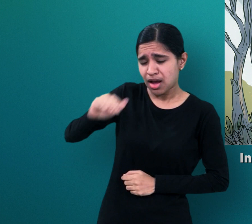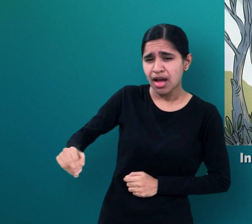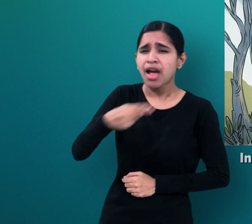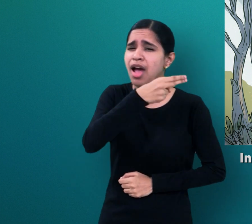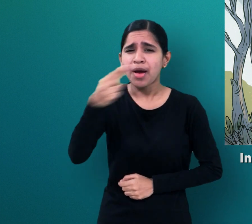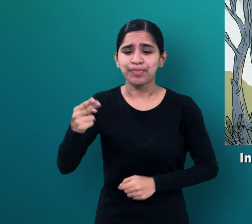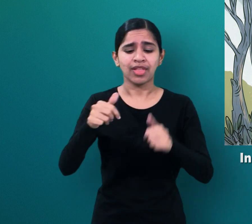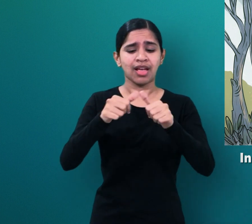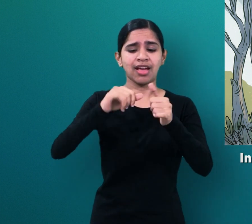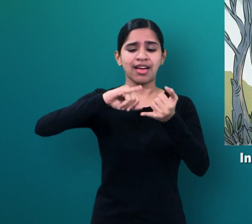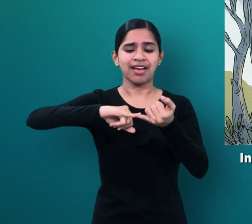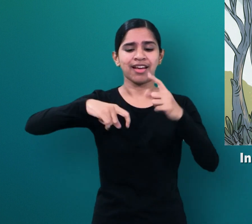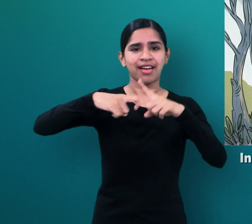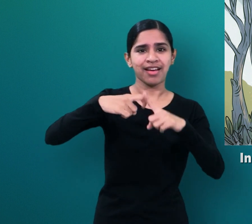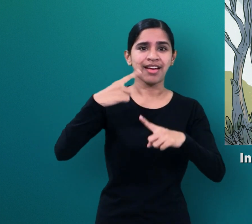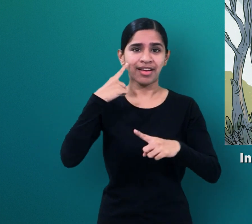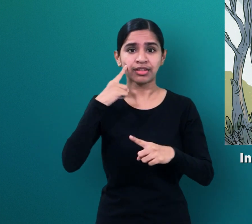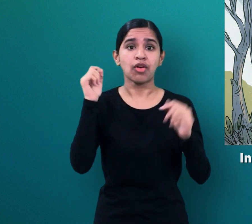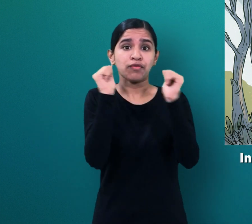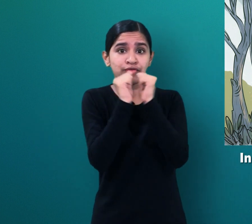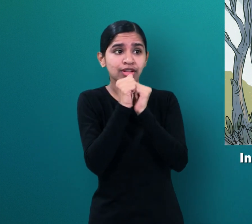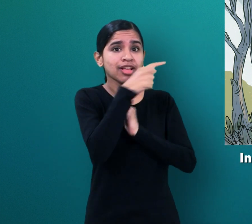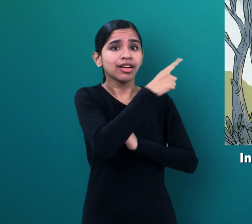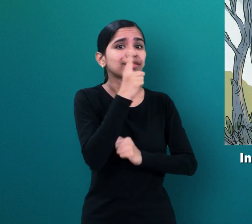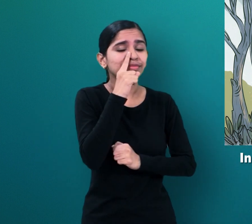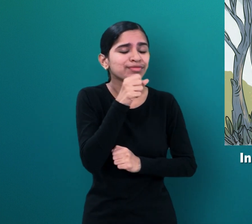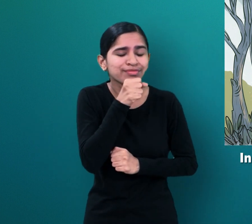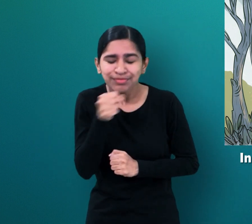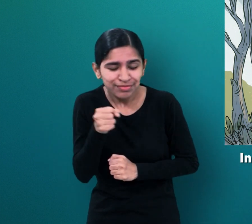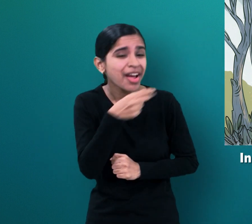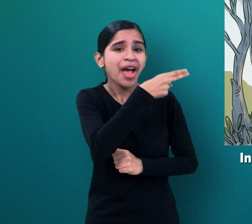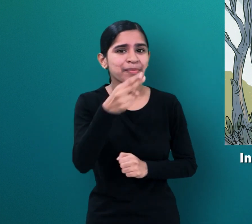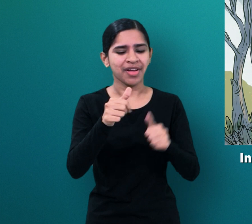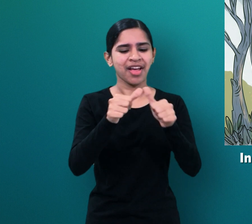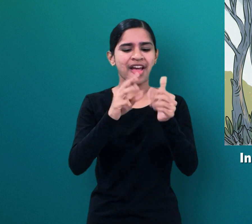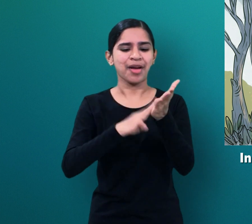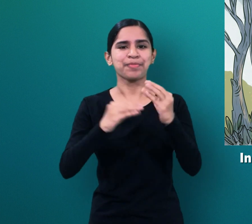Aski and her Ambi in a small house on top of a hill.